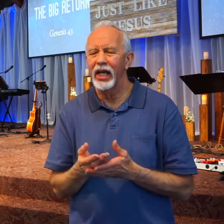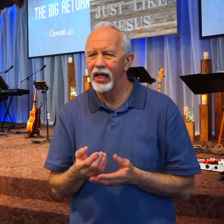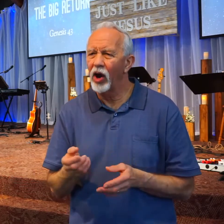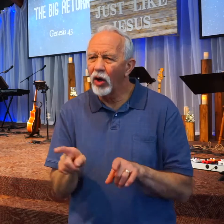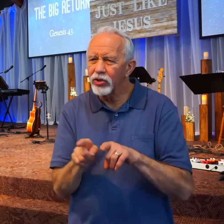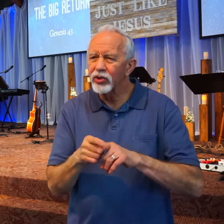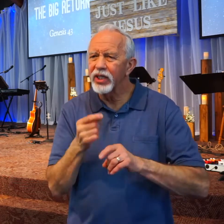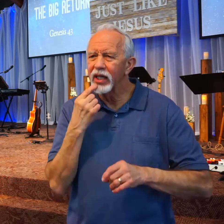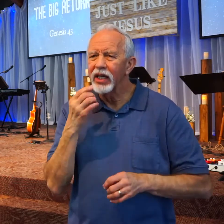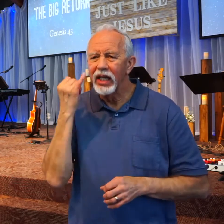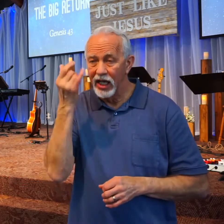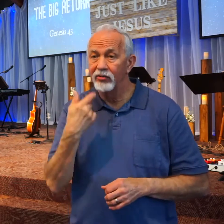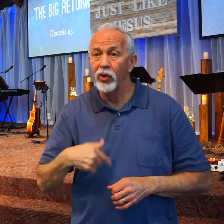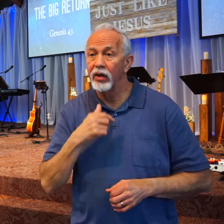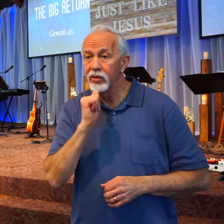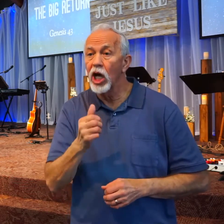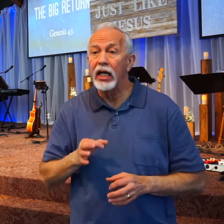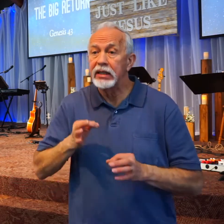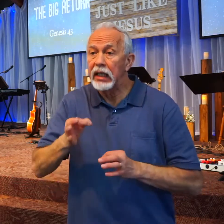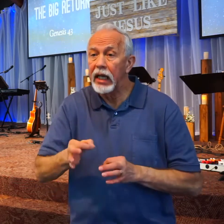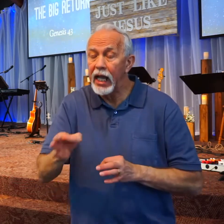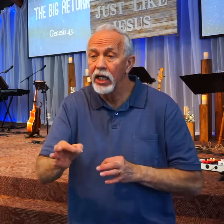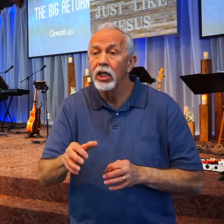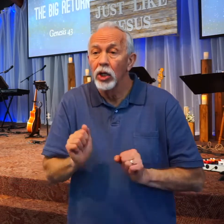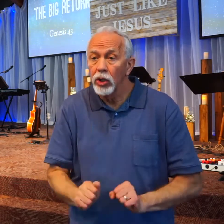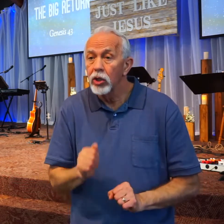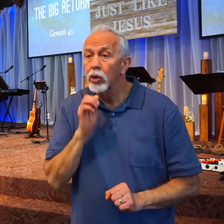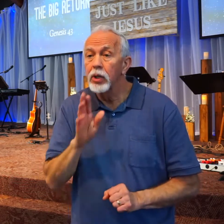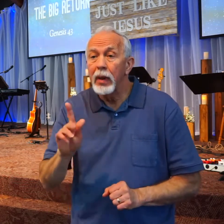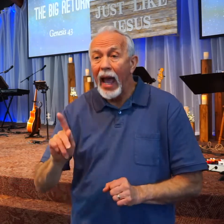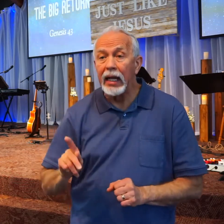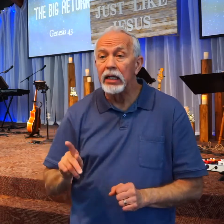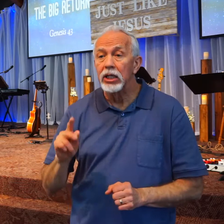said, if we had not delayed, we could have been back twice by now.